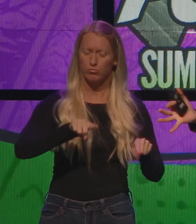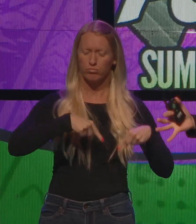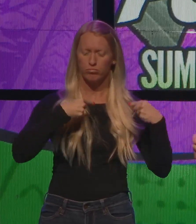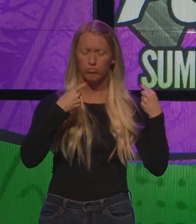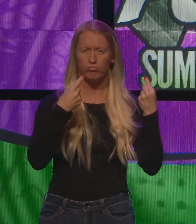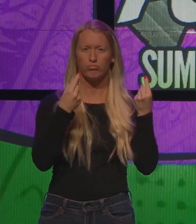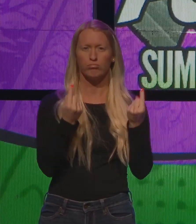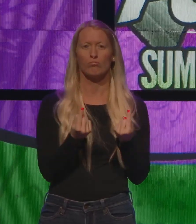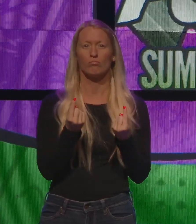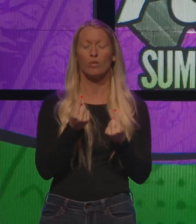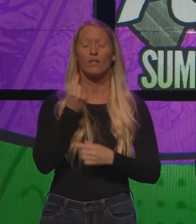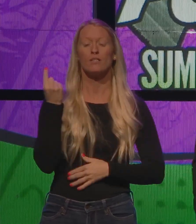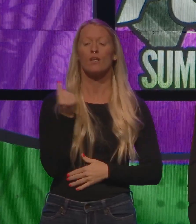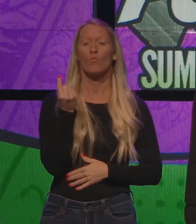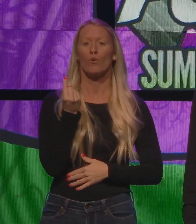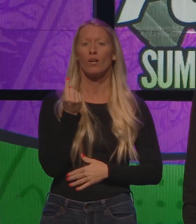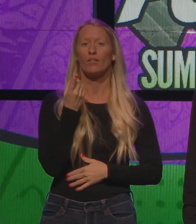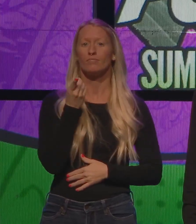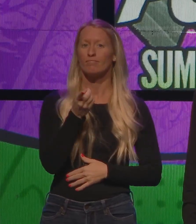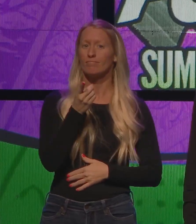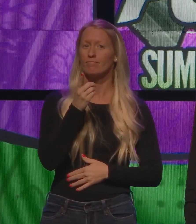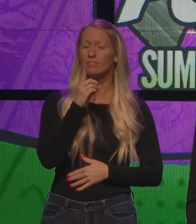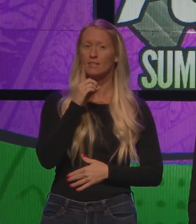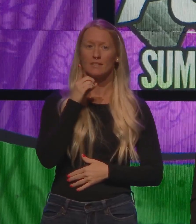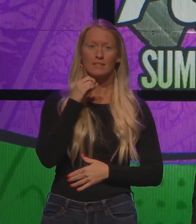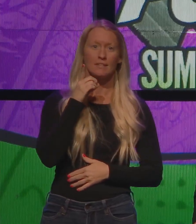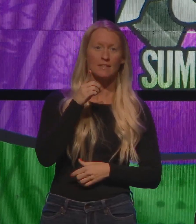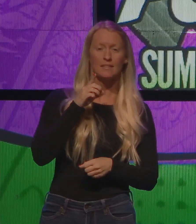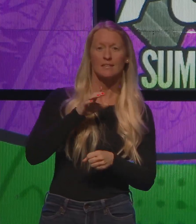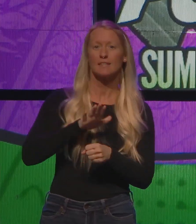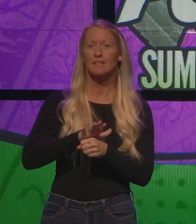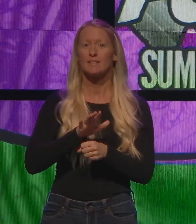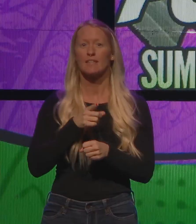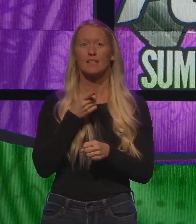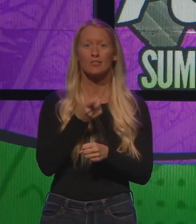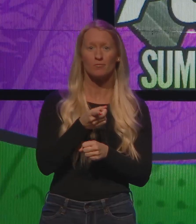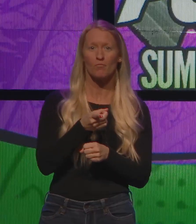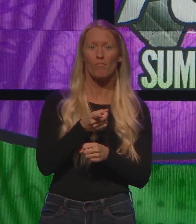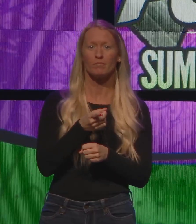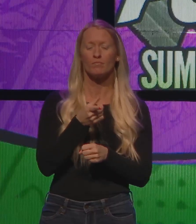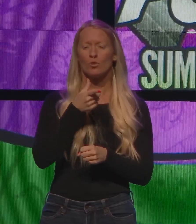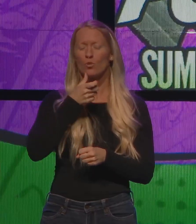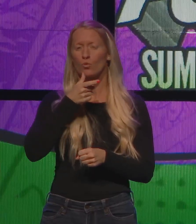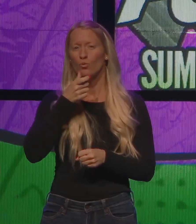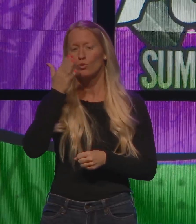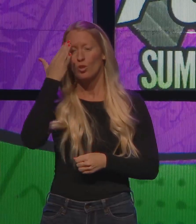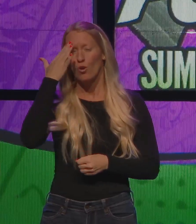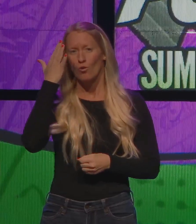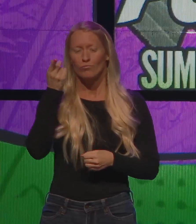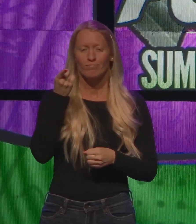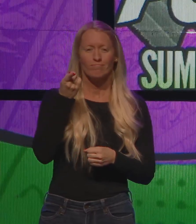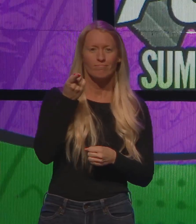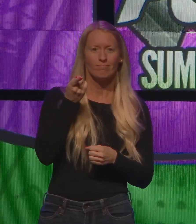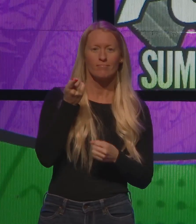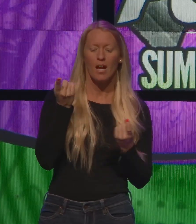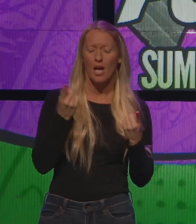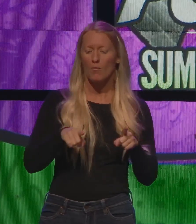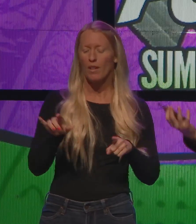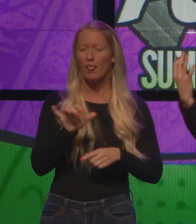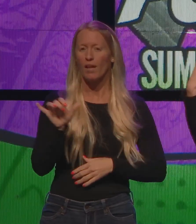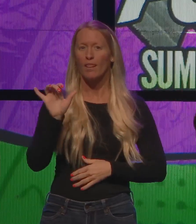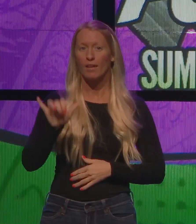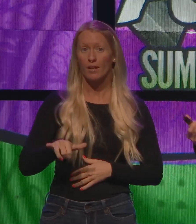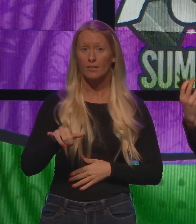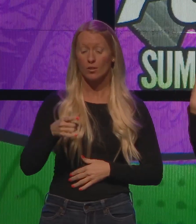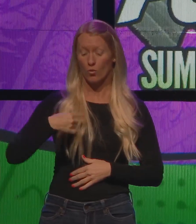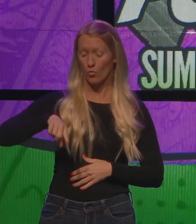made a decision. Who even knows how many years ago? Who even knows if it happened that way? And now we have inherited, or we